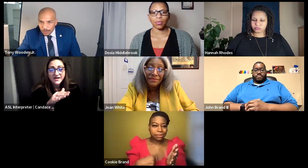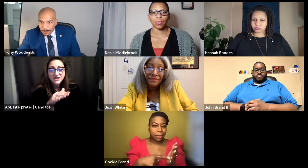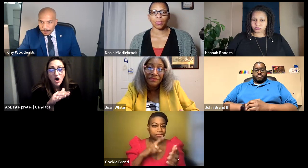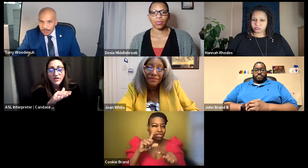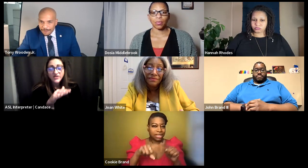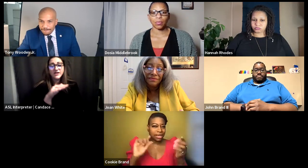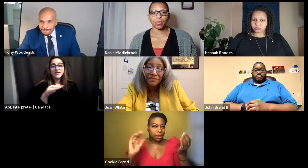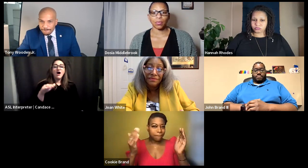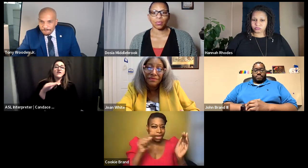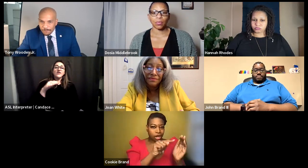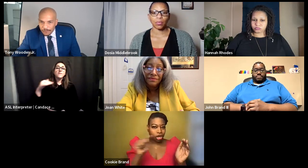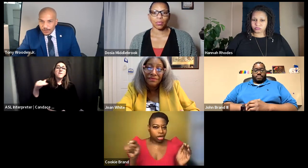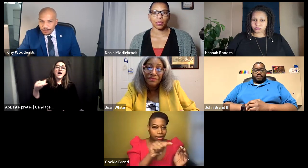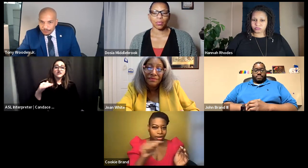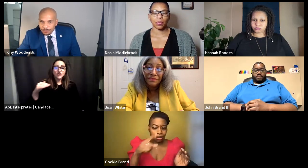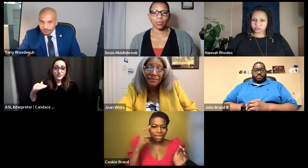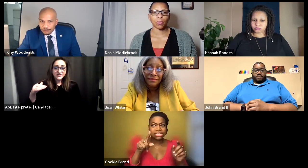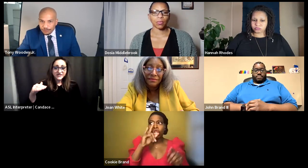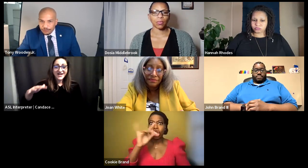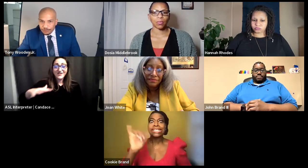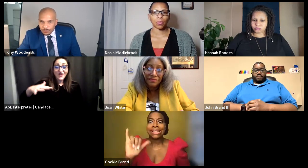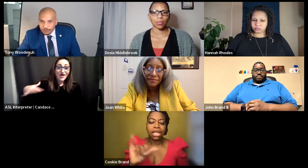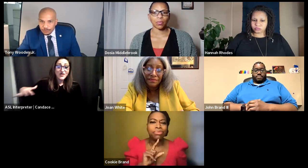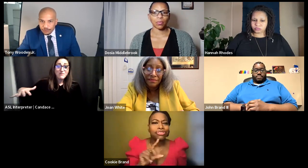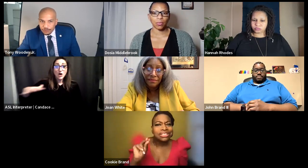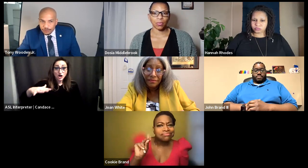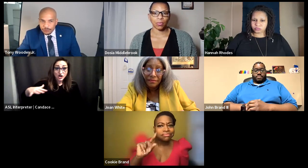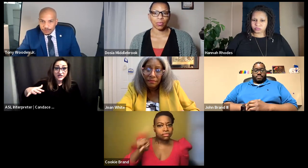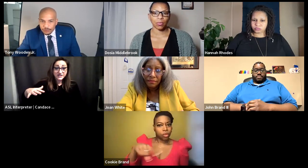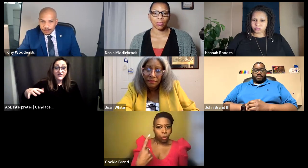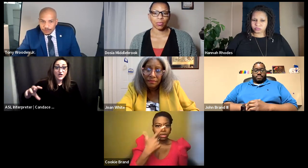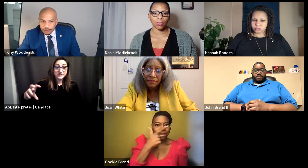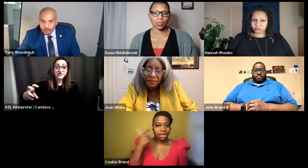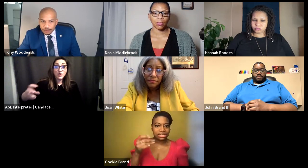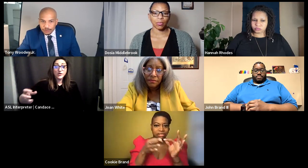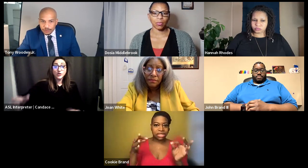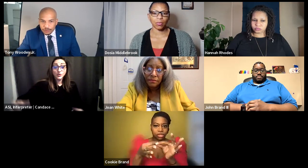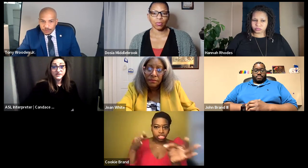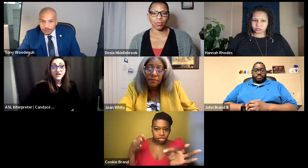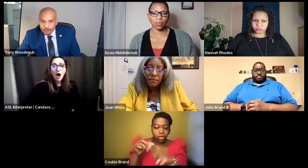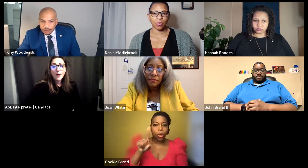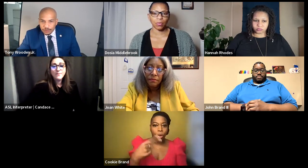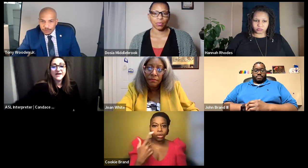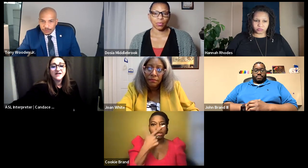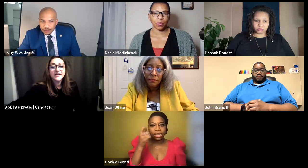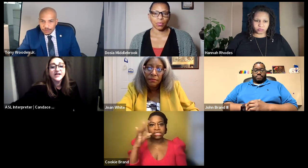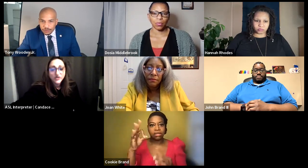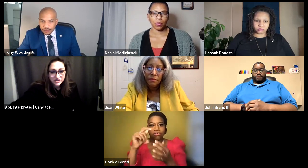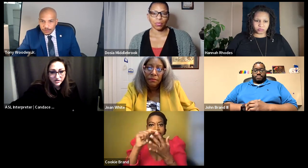because all the milestones and all the markers as far as what we use are based on hearing children.